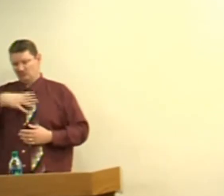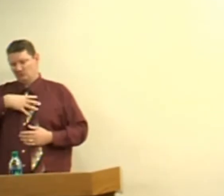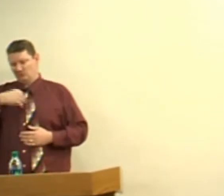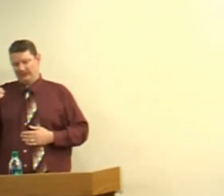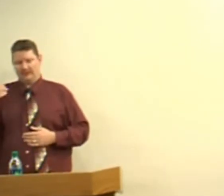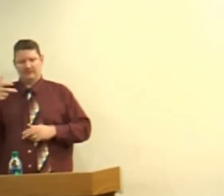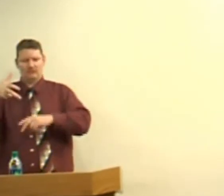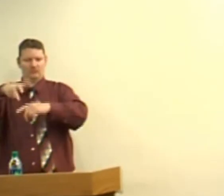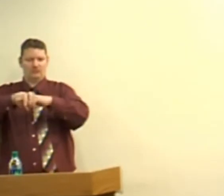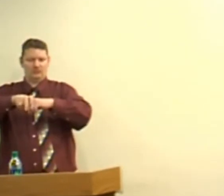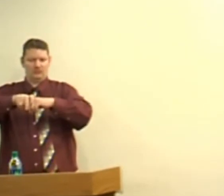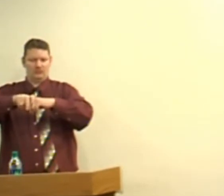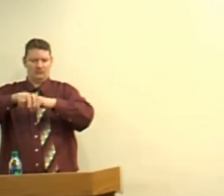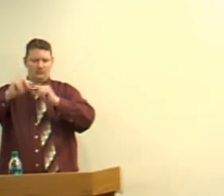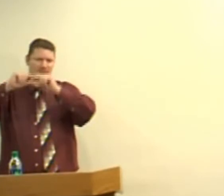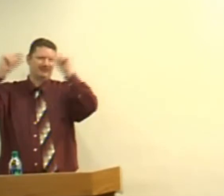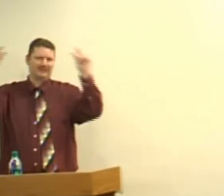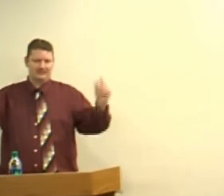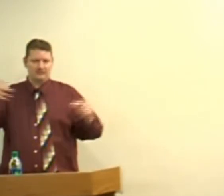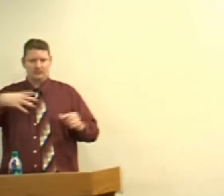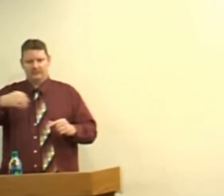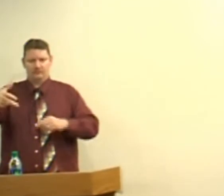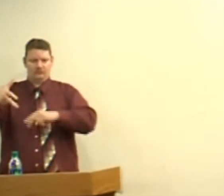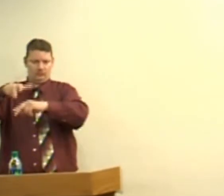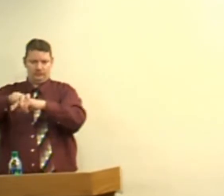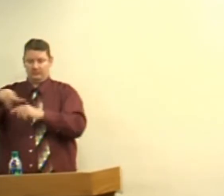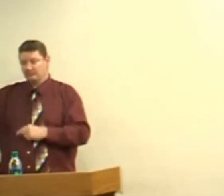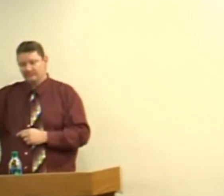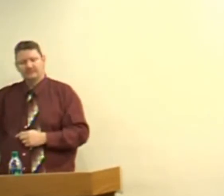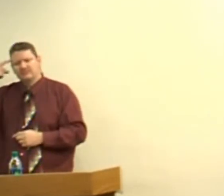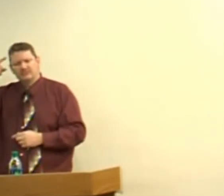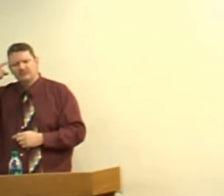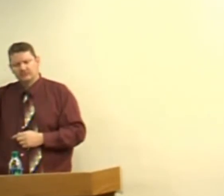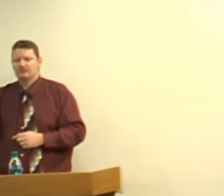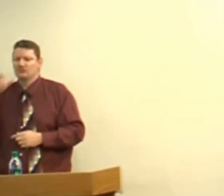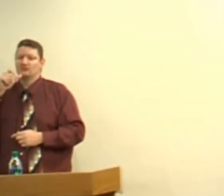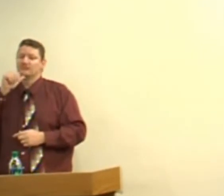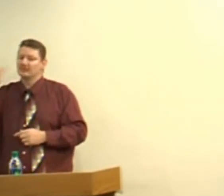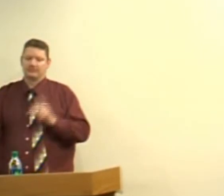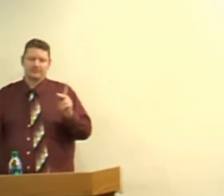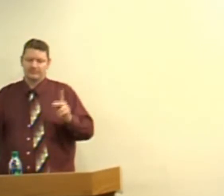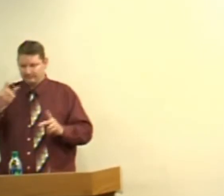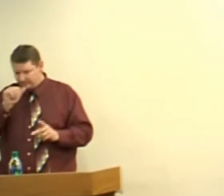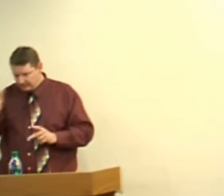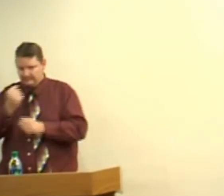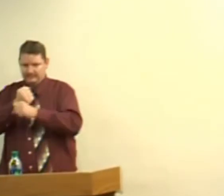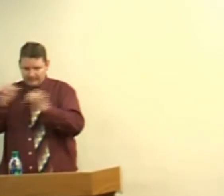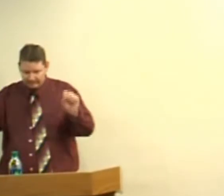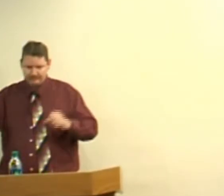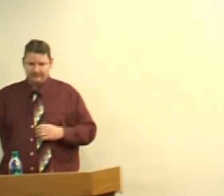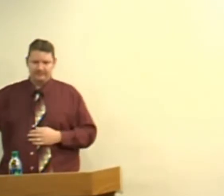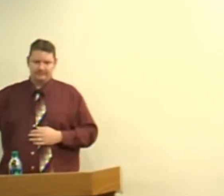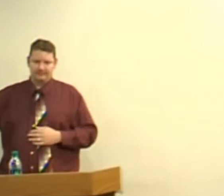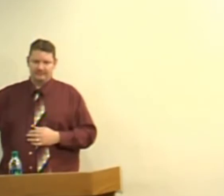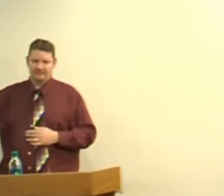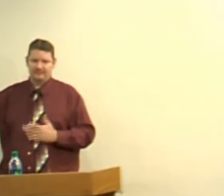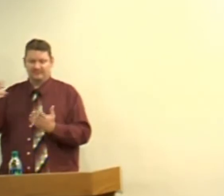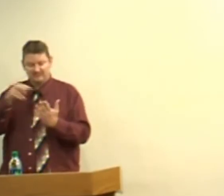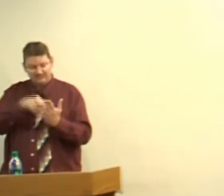Now, the judgment for those, and Christ sits on his power, on his white throne. For those people